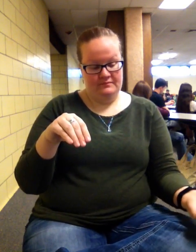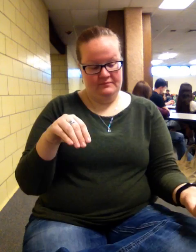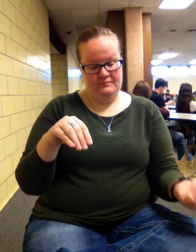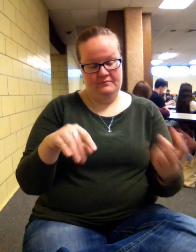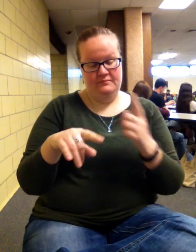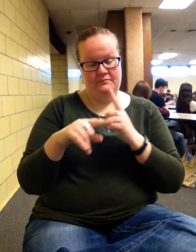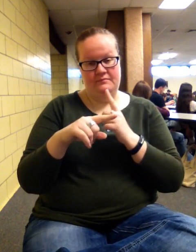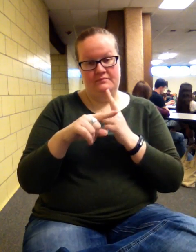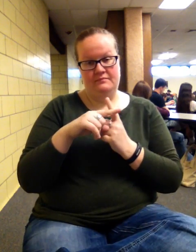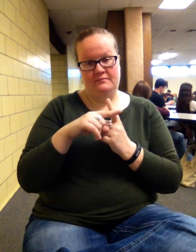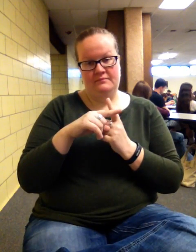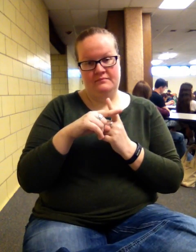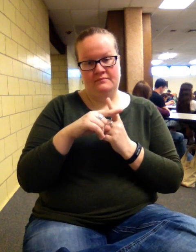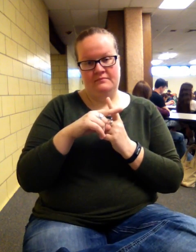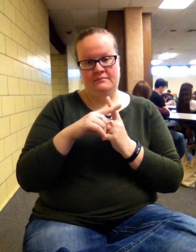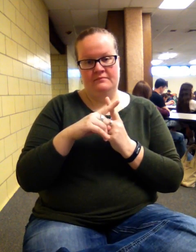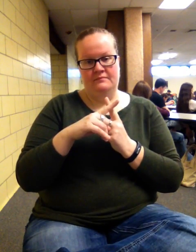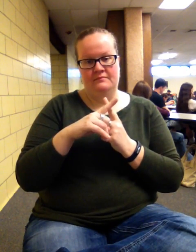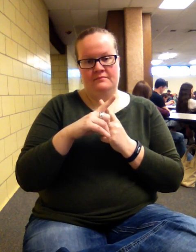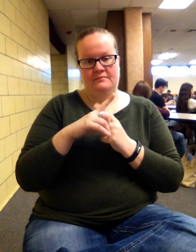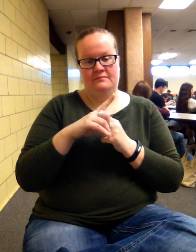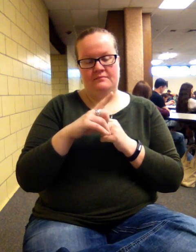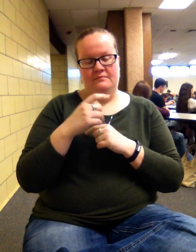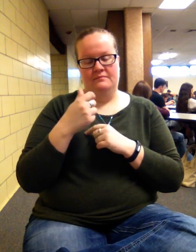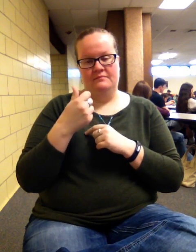plus 10 times 40%